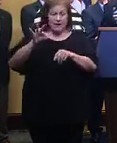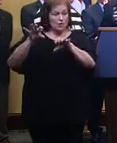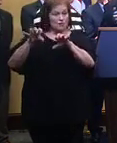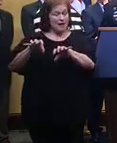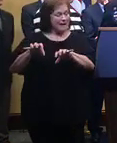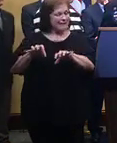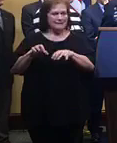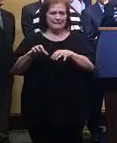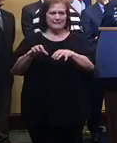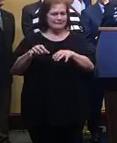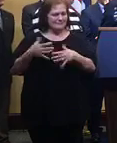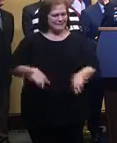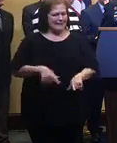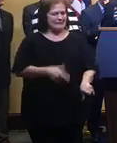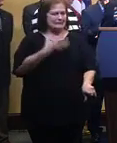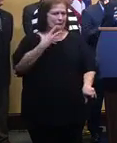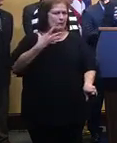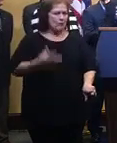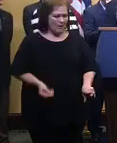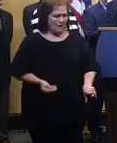drainage system.